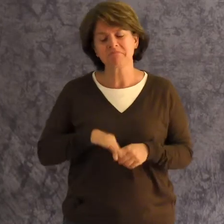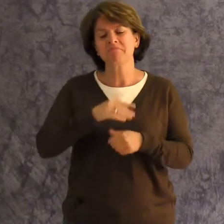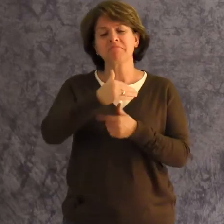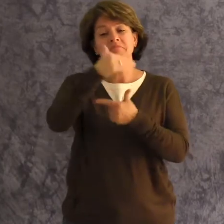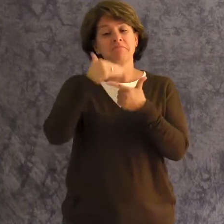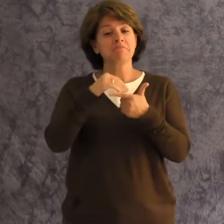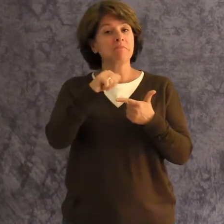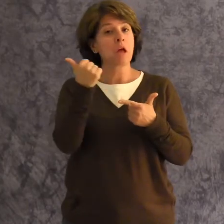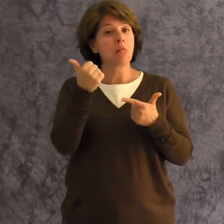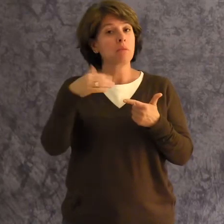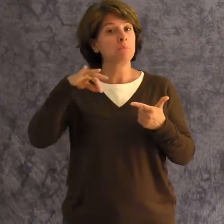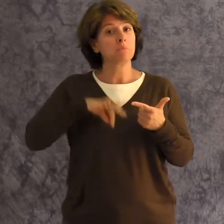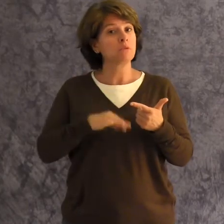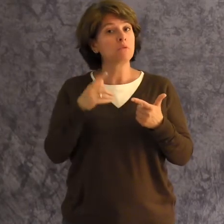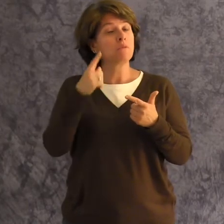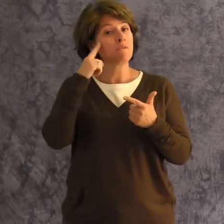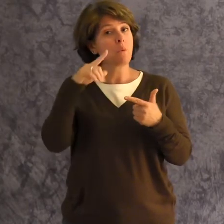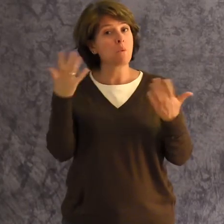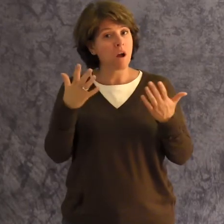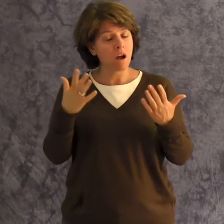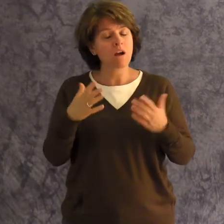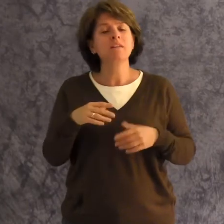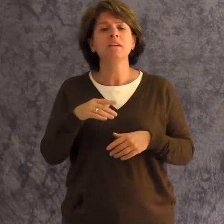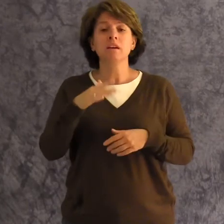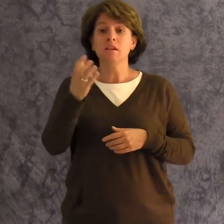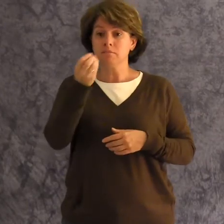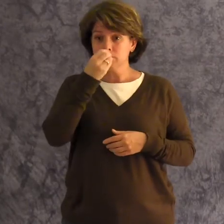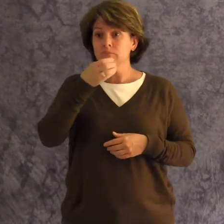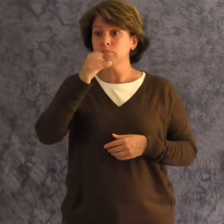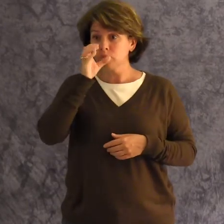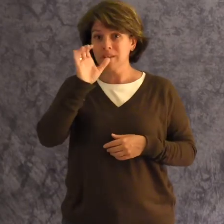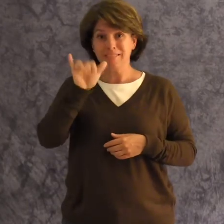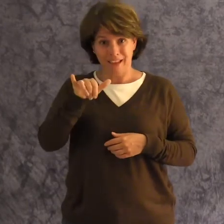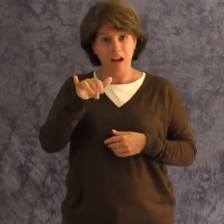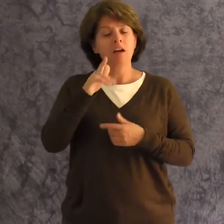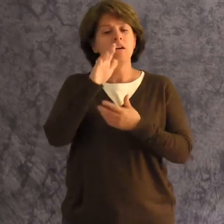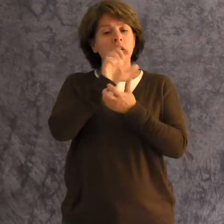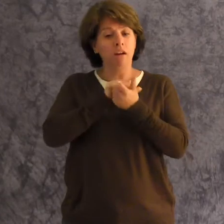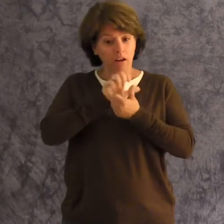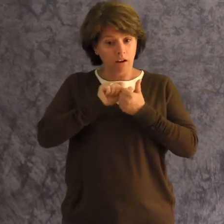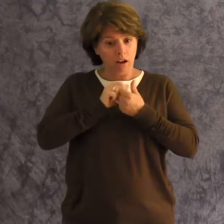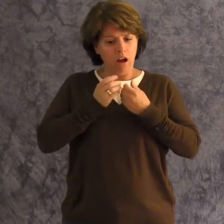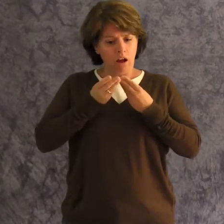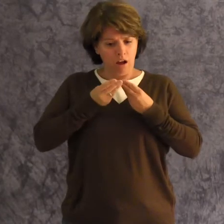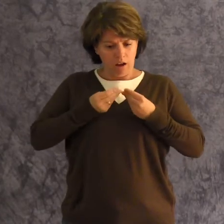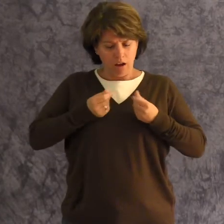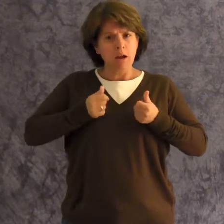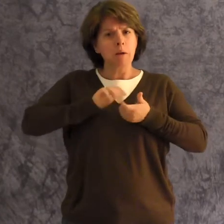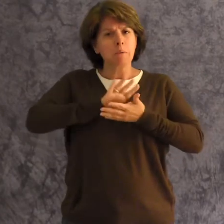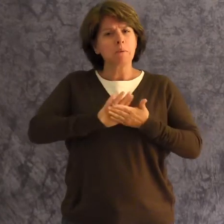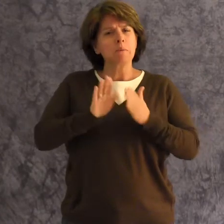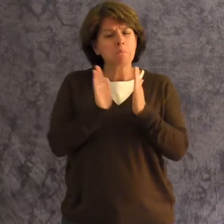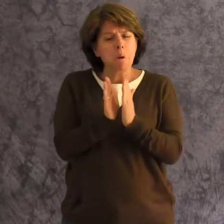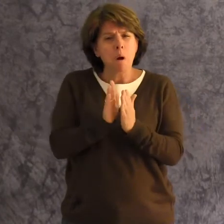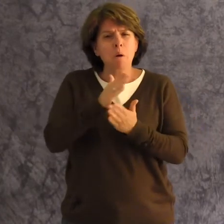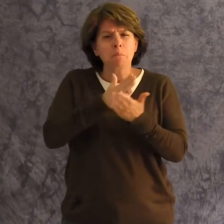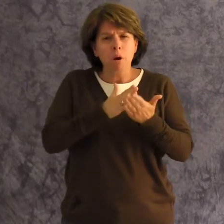designed to allow you to break down those food and beverages into smaller, more useful particles that are